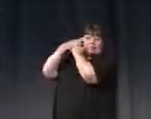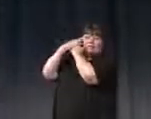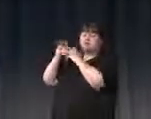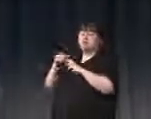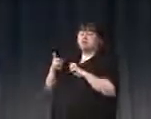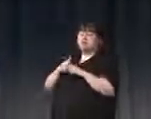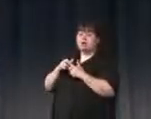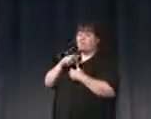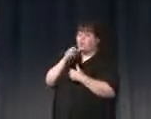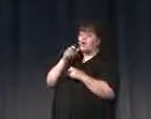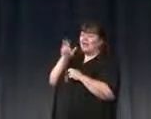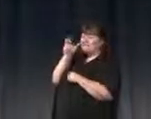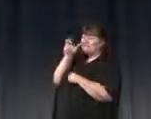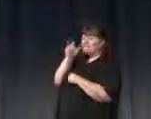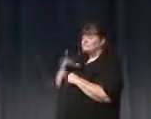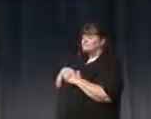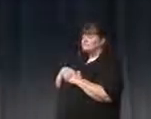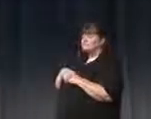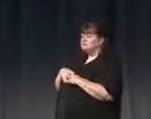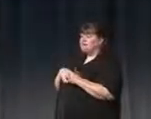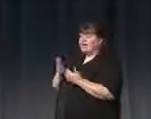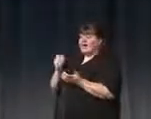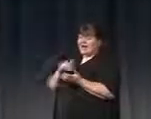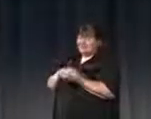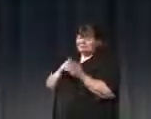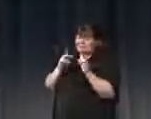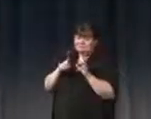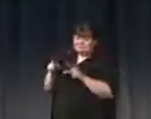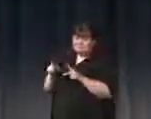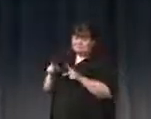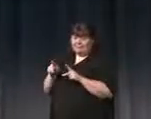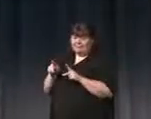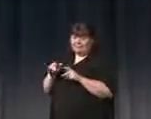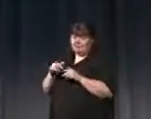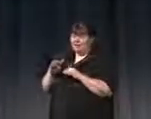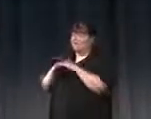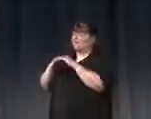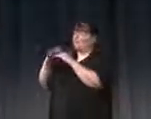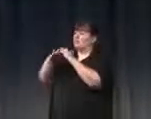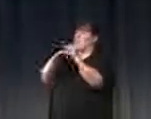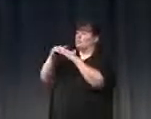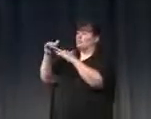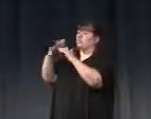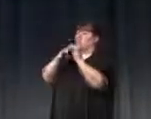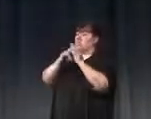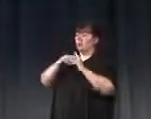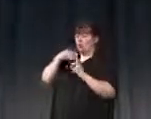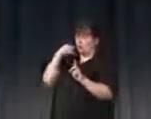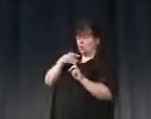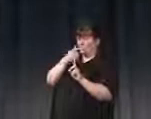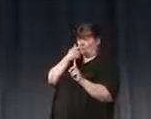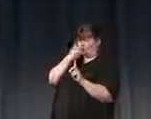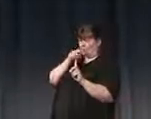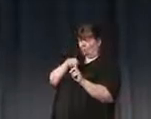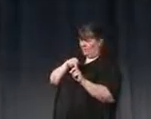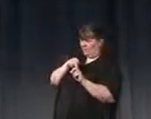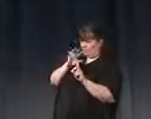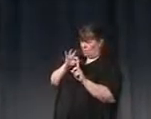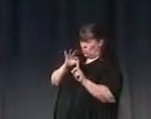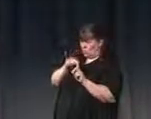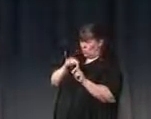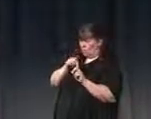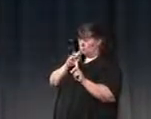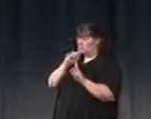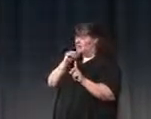problem for the listener is that, again, as was the case in the cocktail party problem, where you're not really interested in that mixture of sounds, right? Here, you're not really